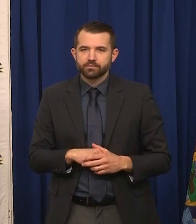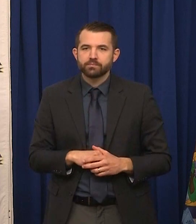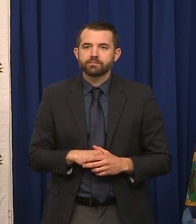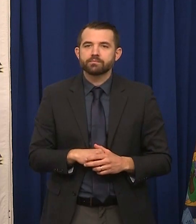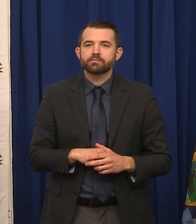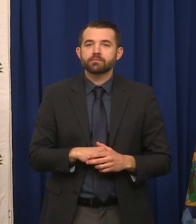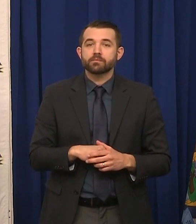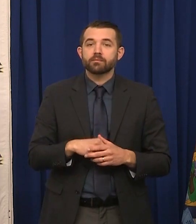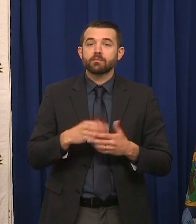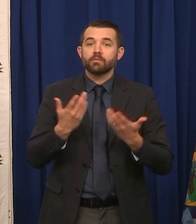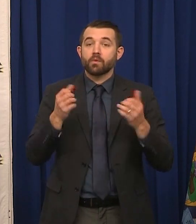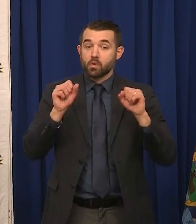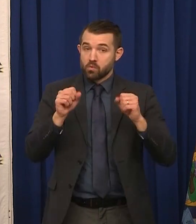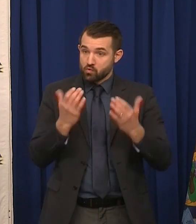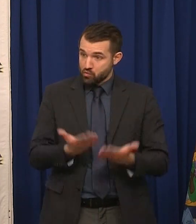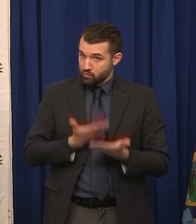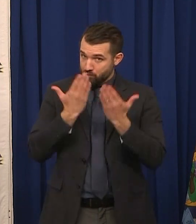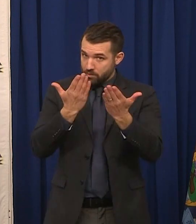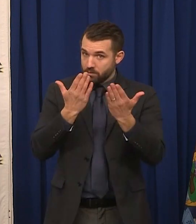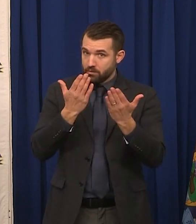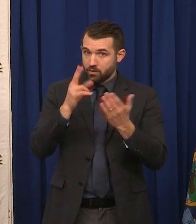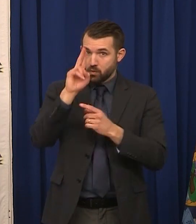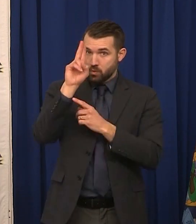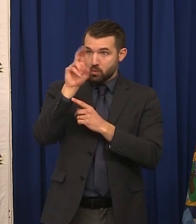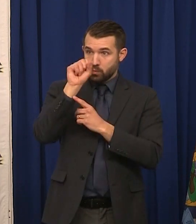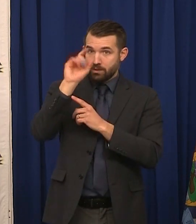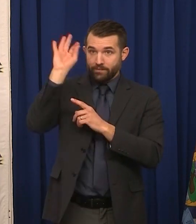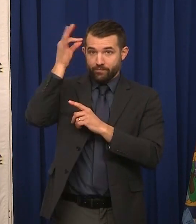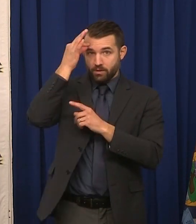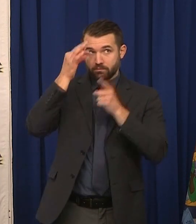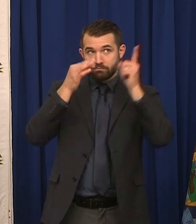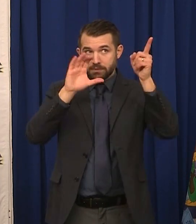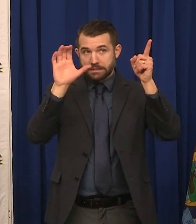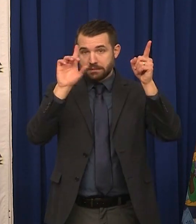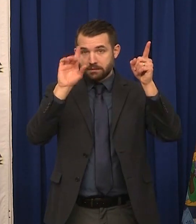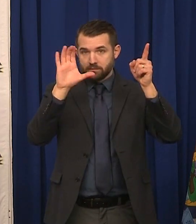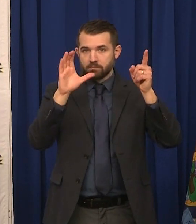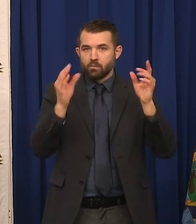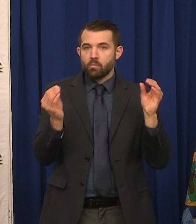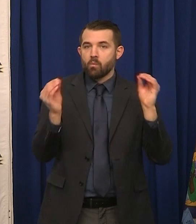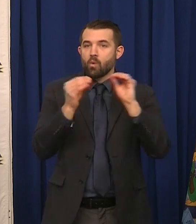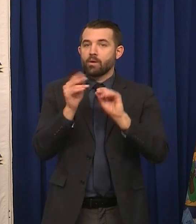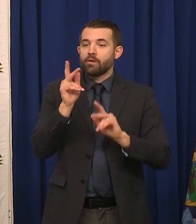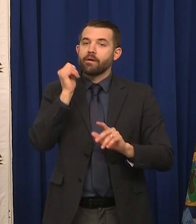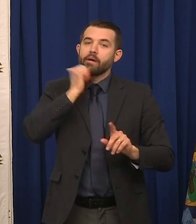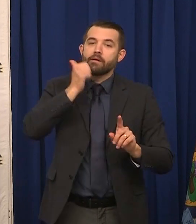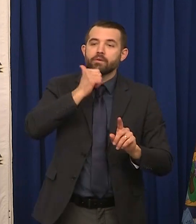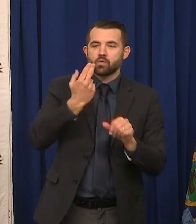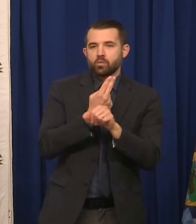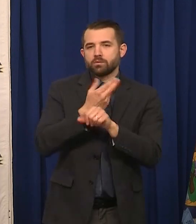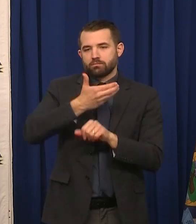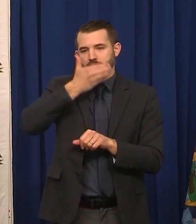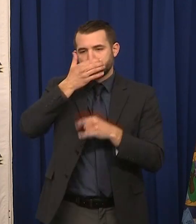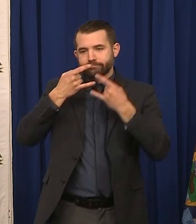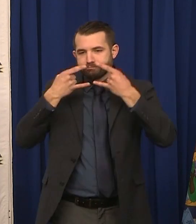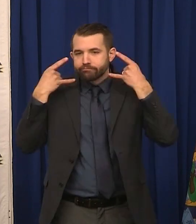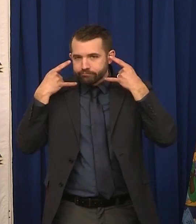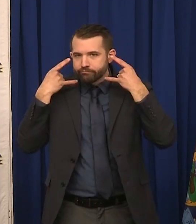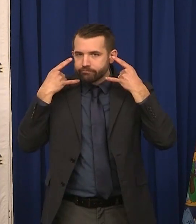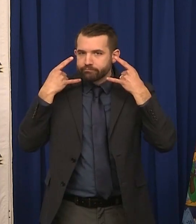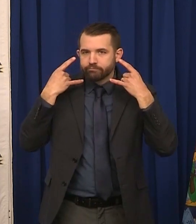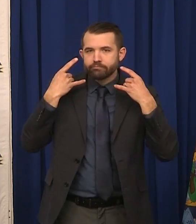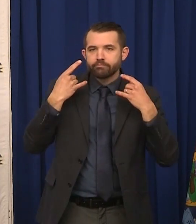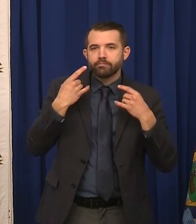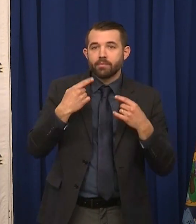potential recommendation from U.S. CDC for more widespread use of masks. I want to stress the word potential.